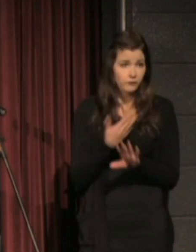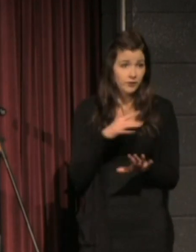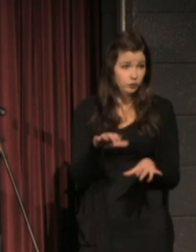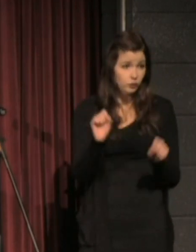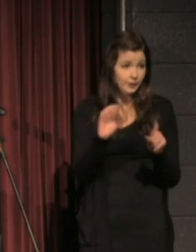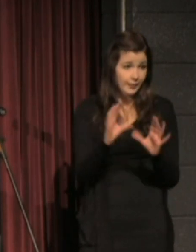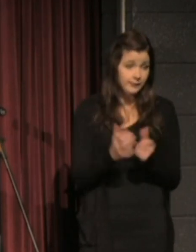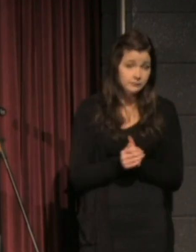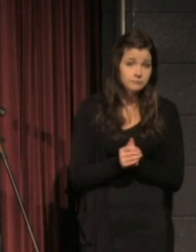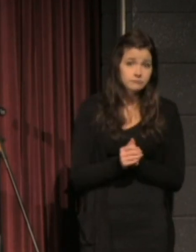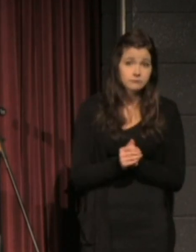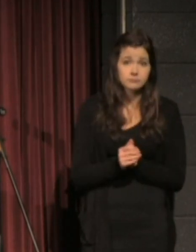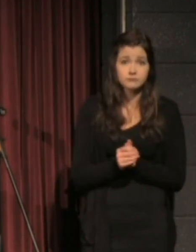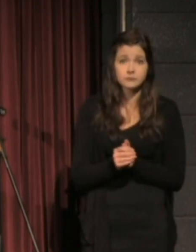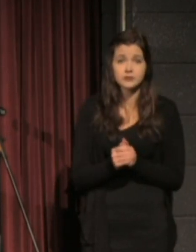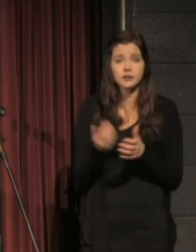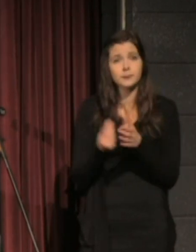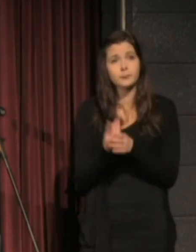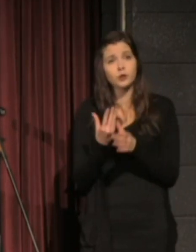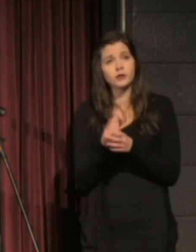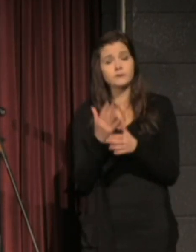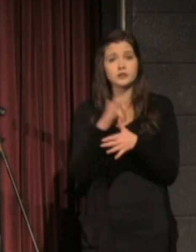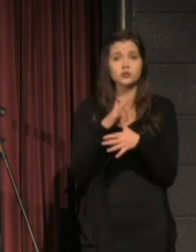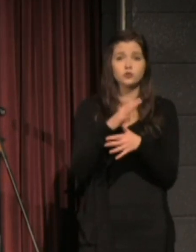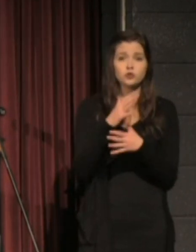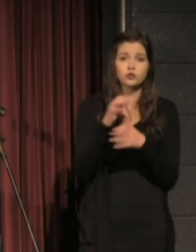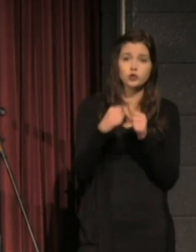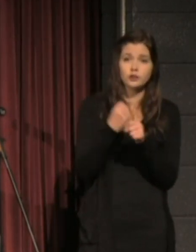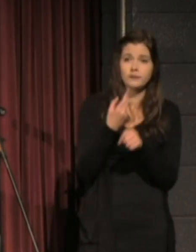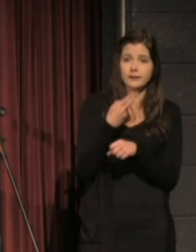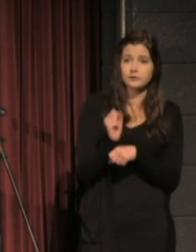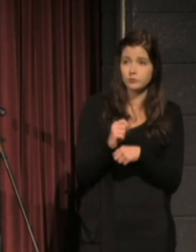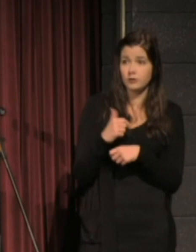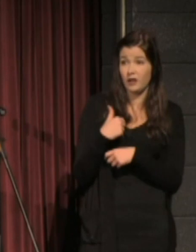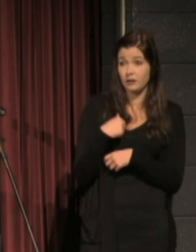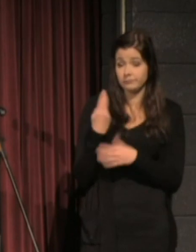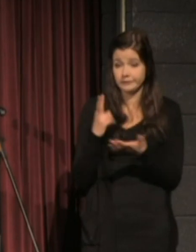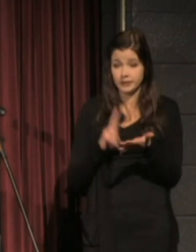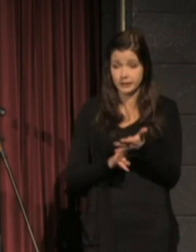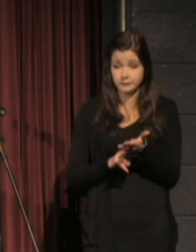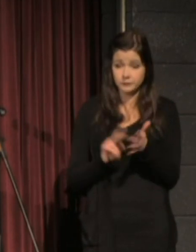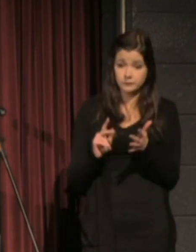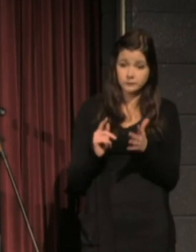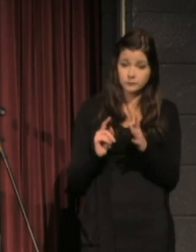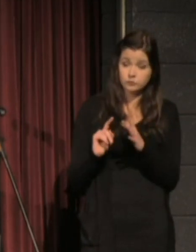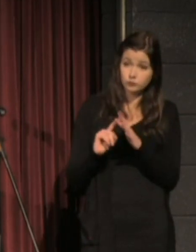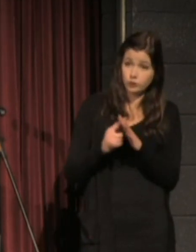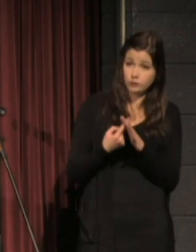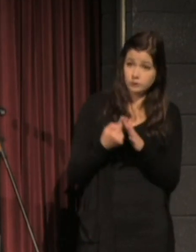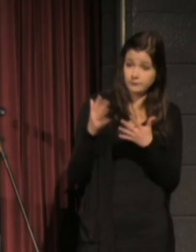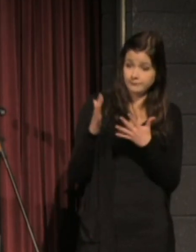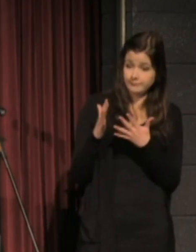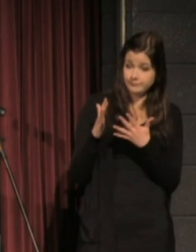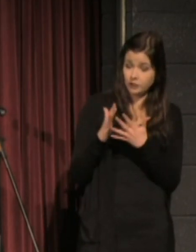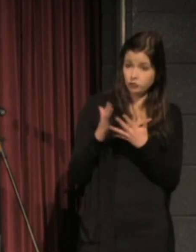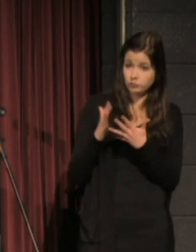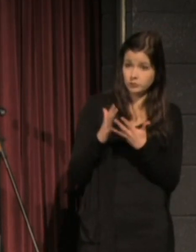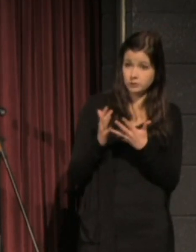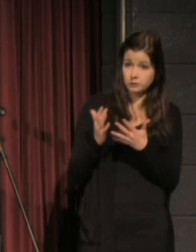class. It was the spring of my senior year of high school, and I had registered to start as a freshman in the following